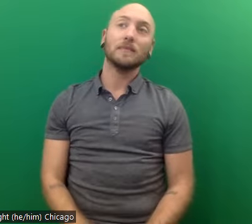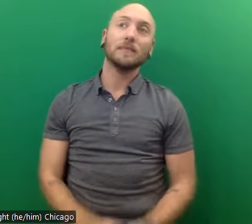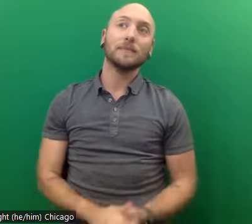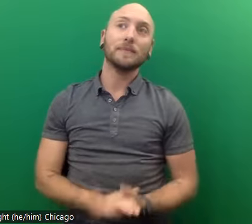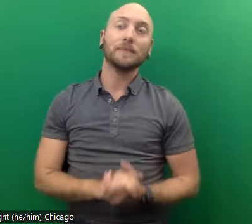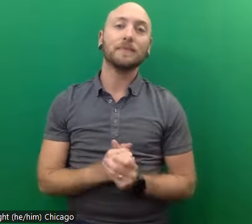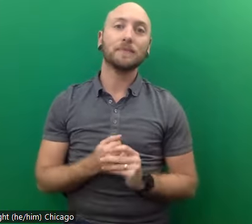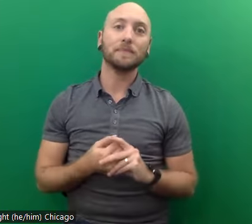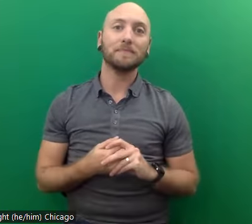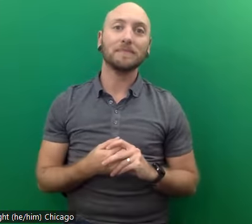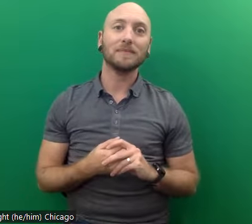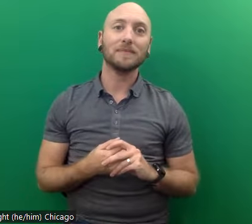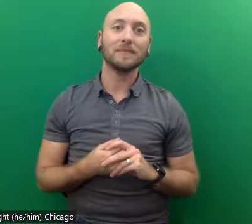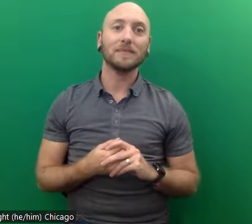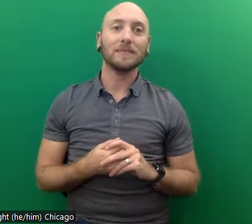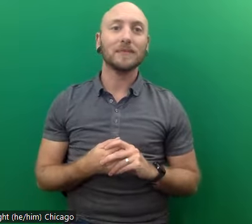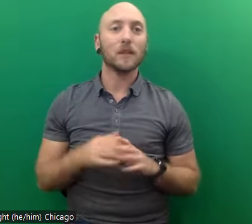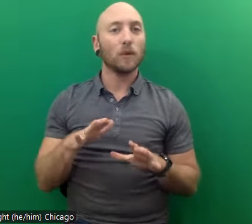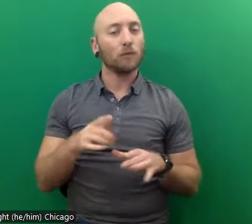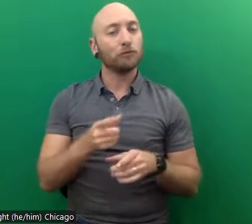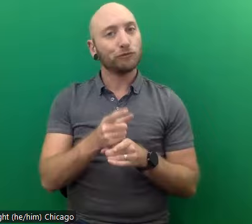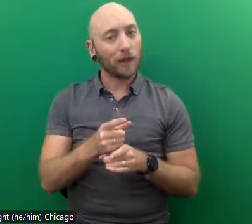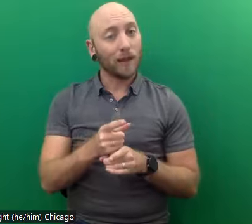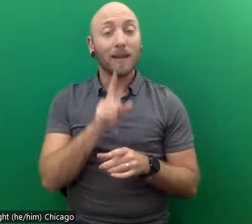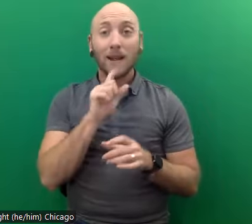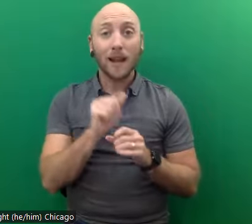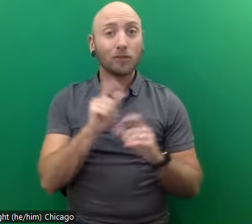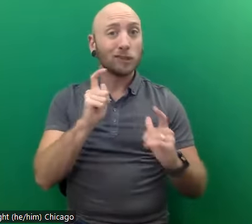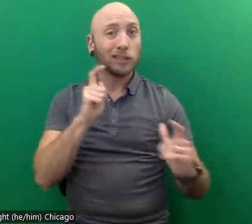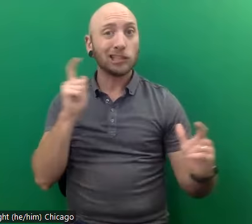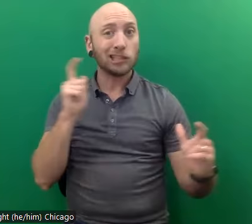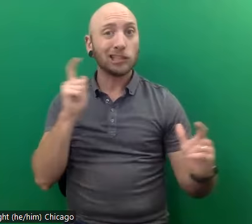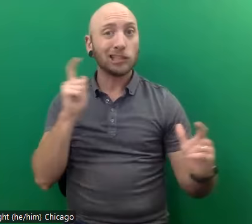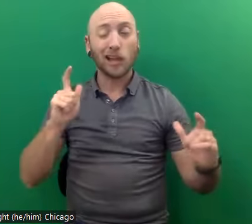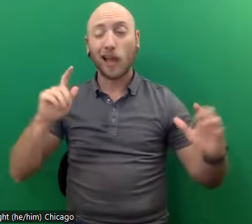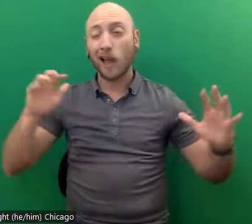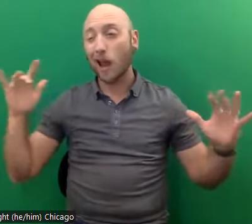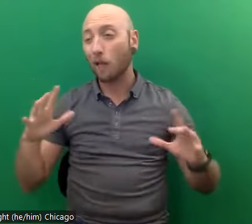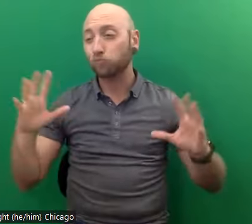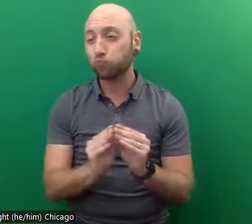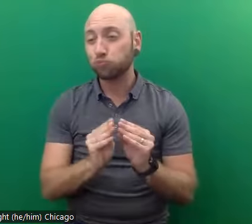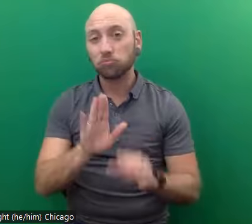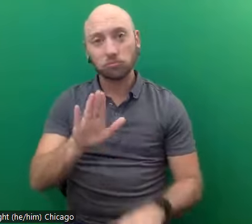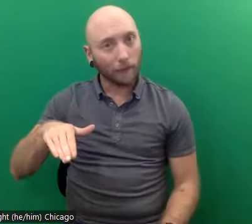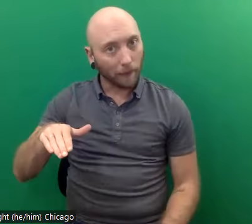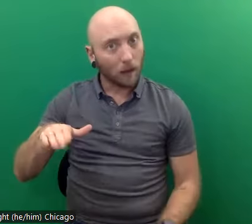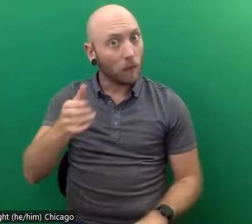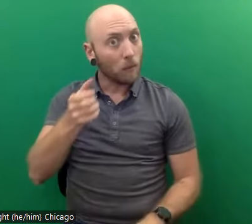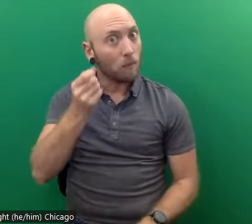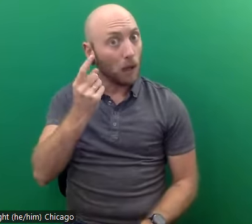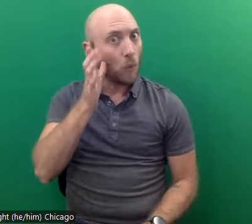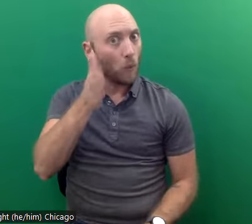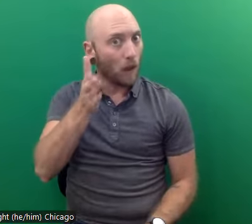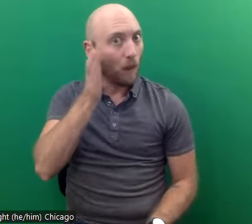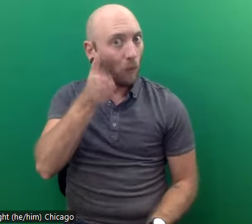And while we don't have an official convention yet, we are working towards our goal to do so.